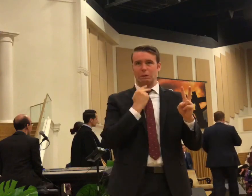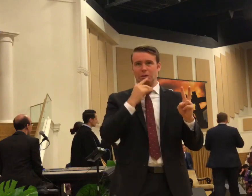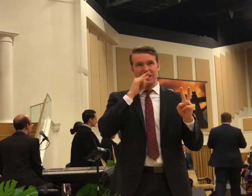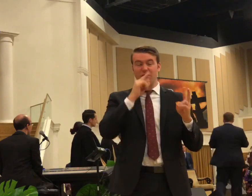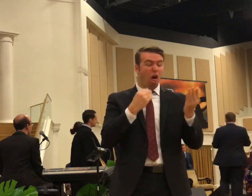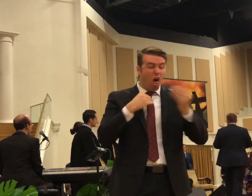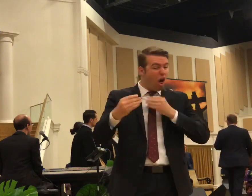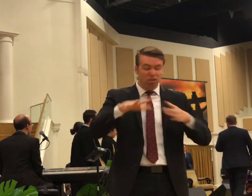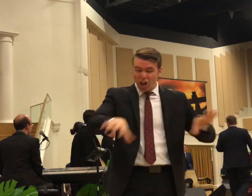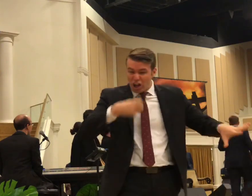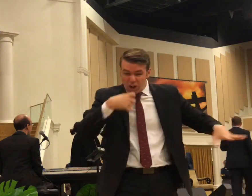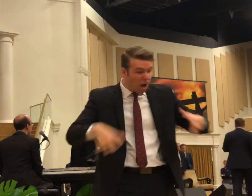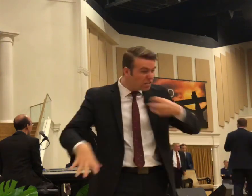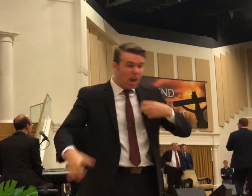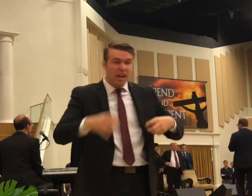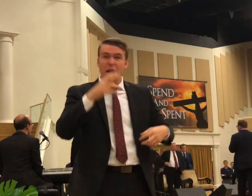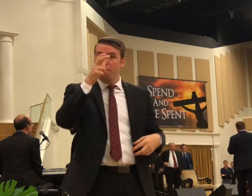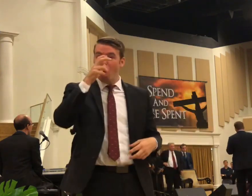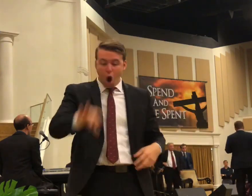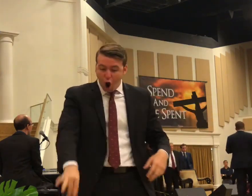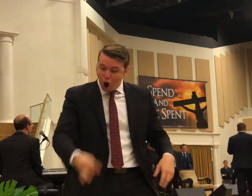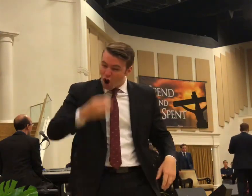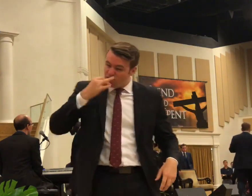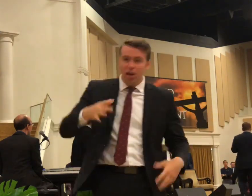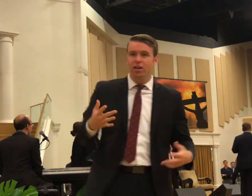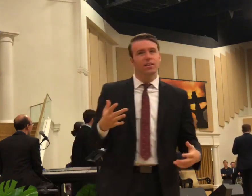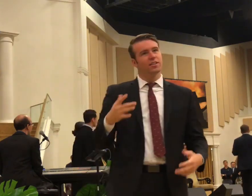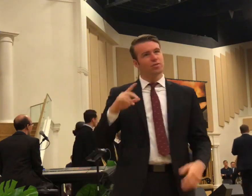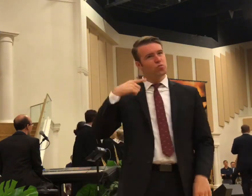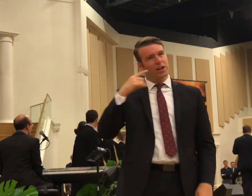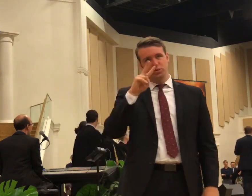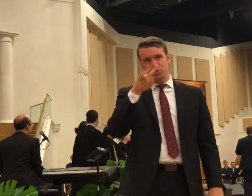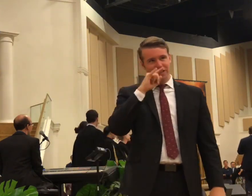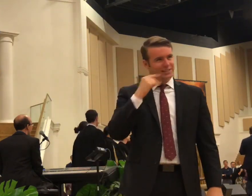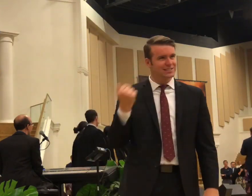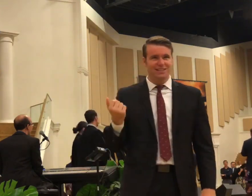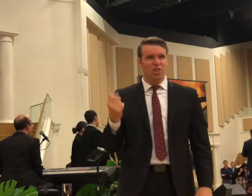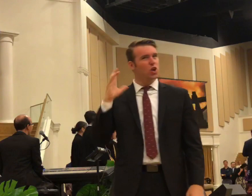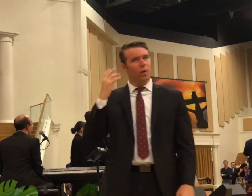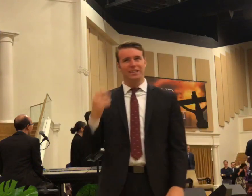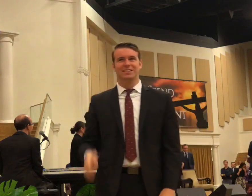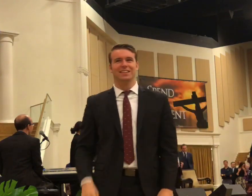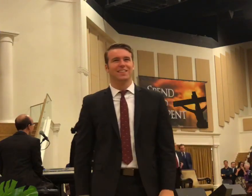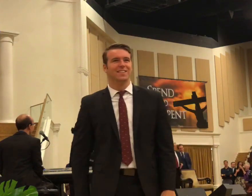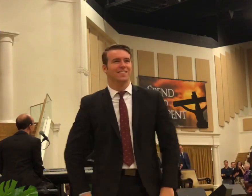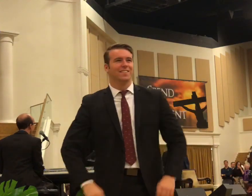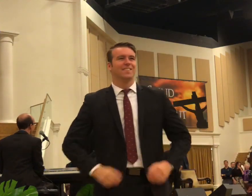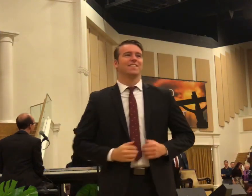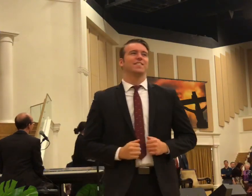They're eating everything. They're picking bugs up the floor and eating them. I mean, they're just crazy.